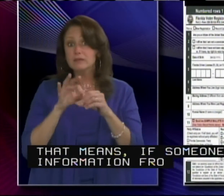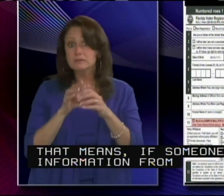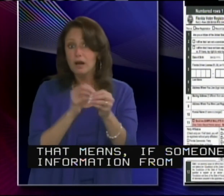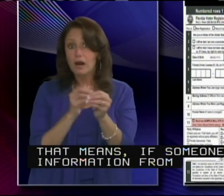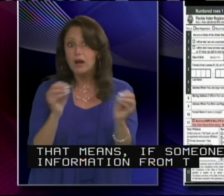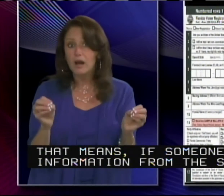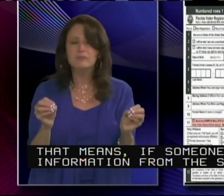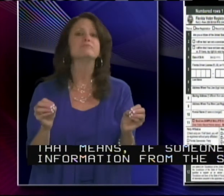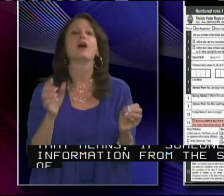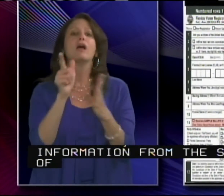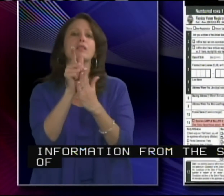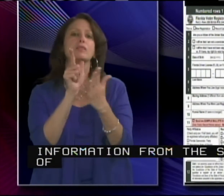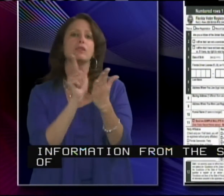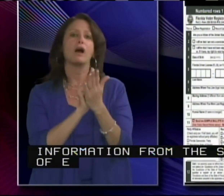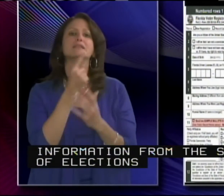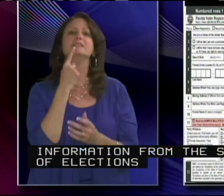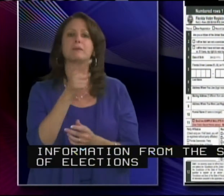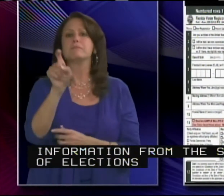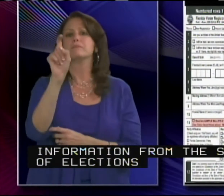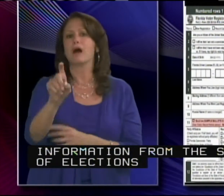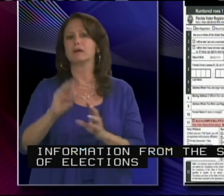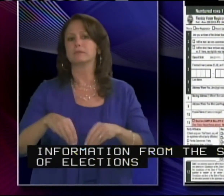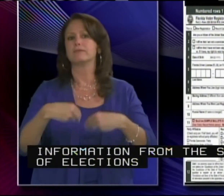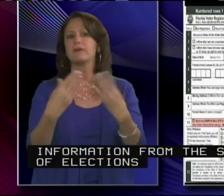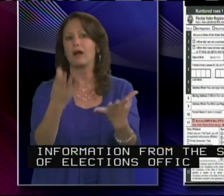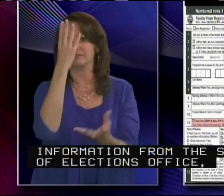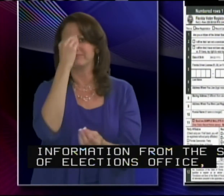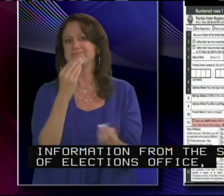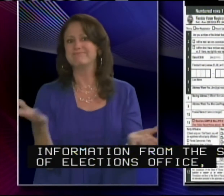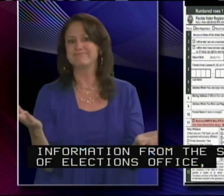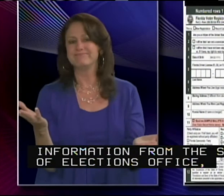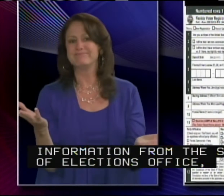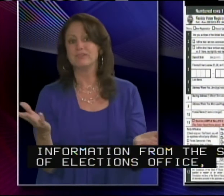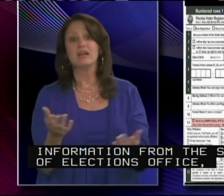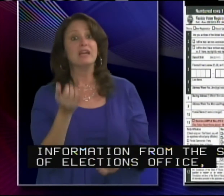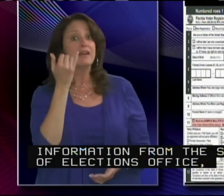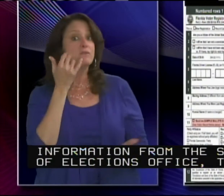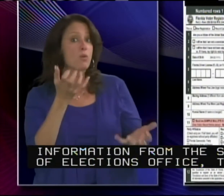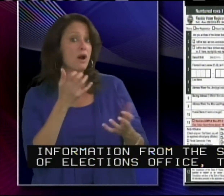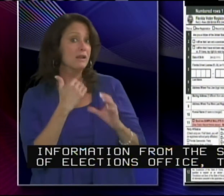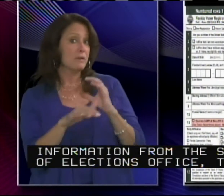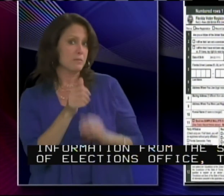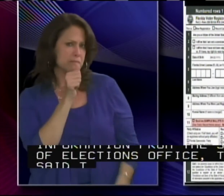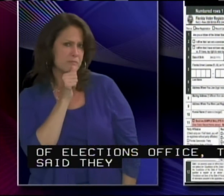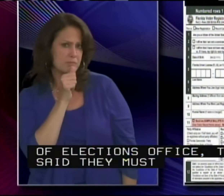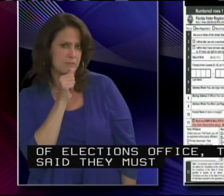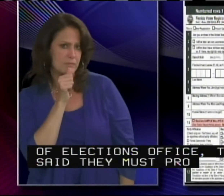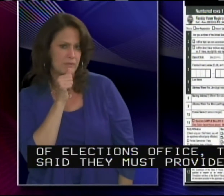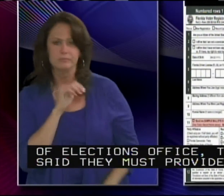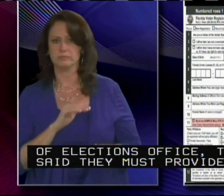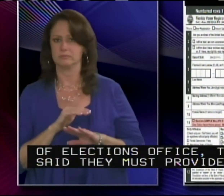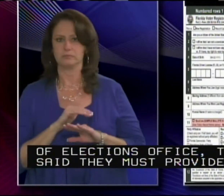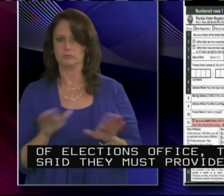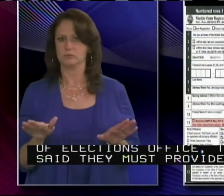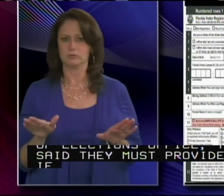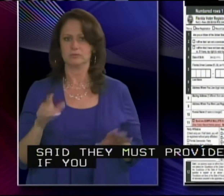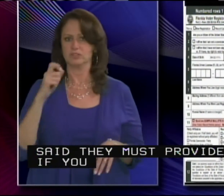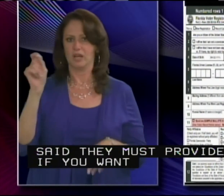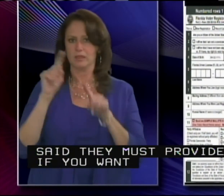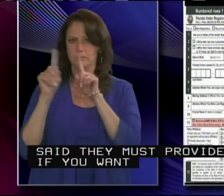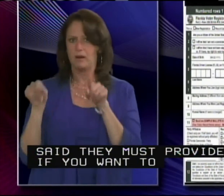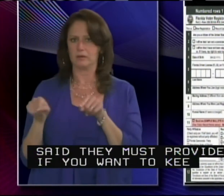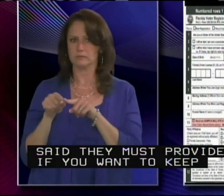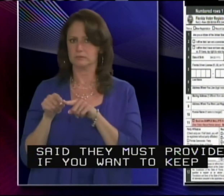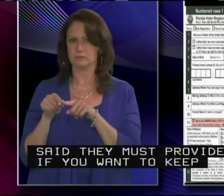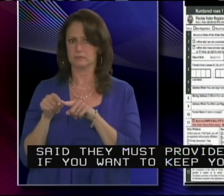office, the law says they must provide it. So if you want to keep your email private, do not